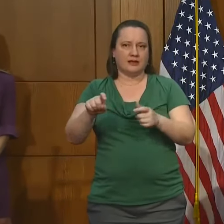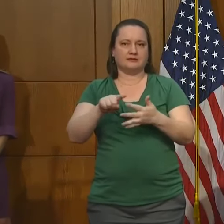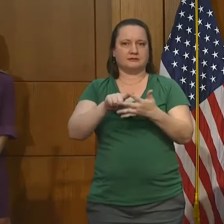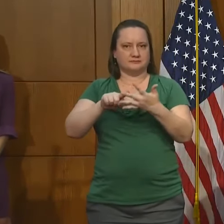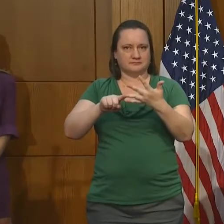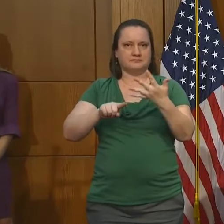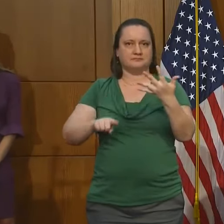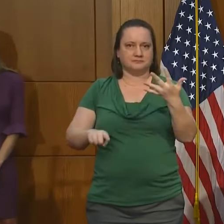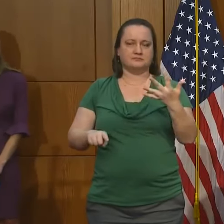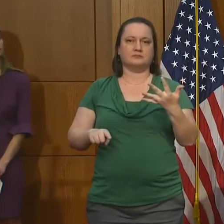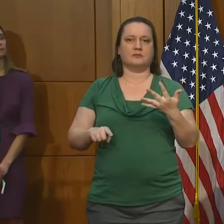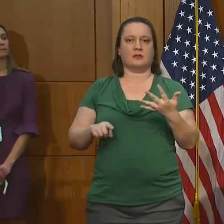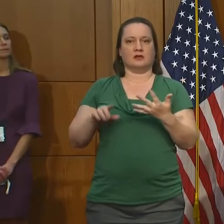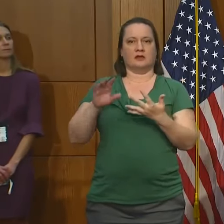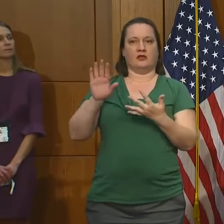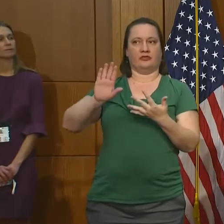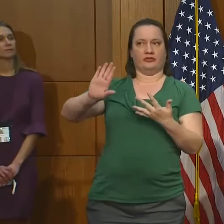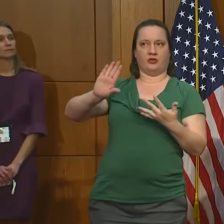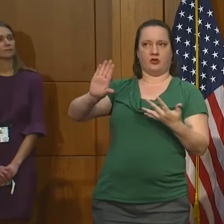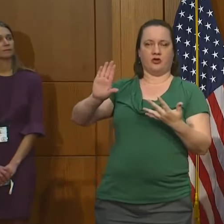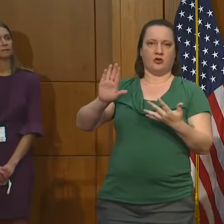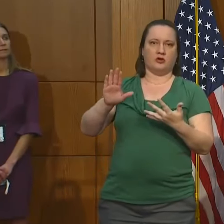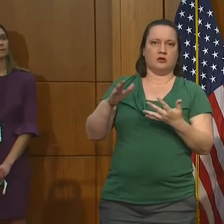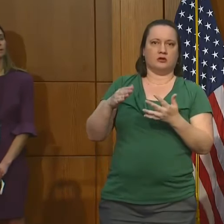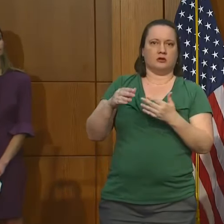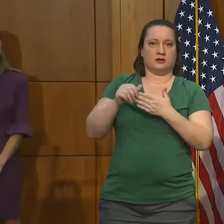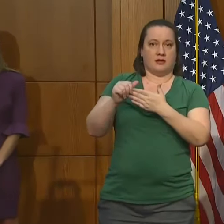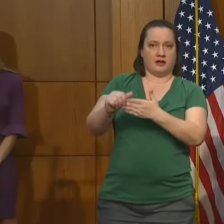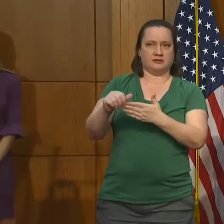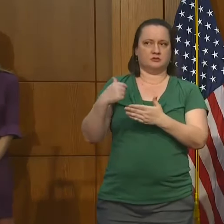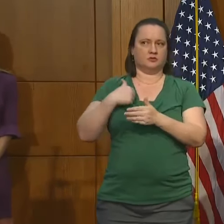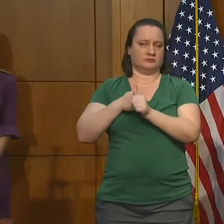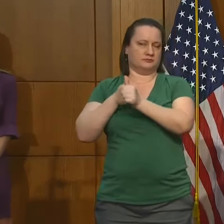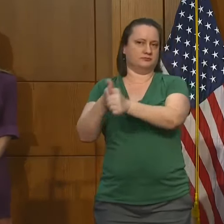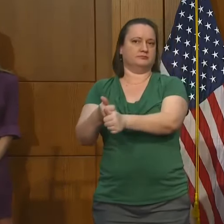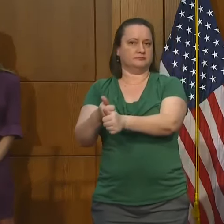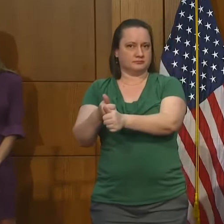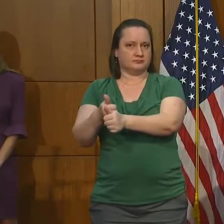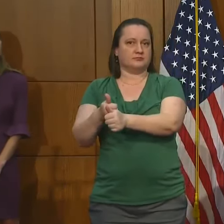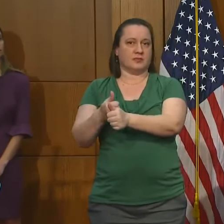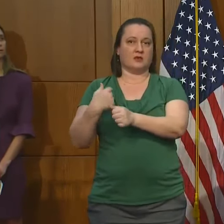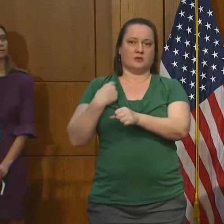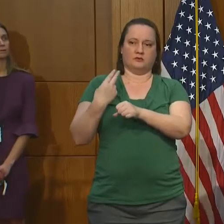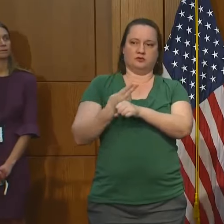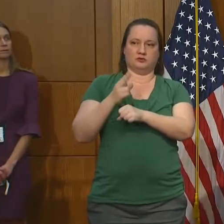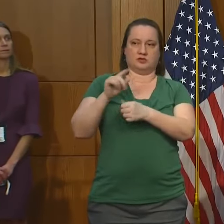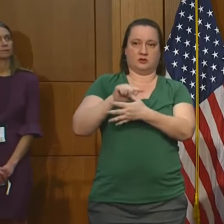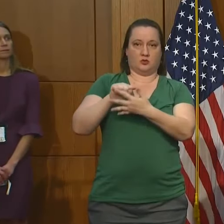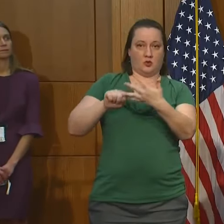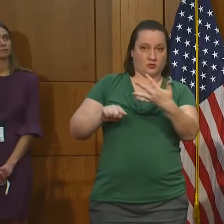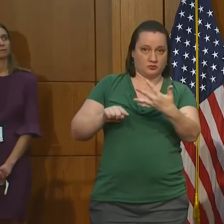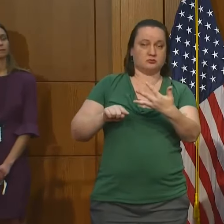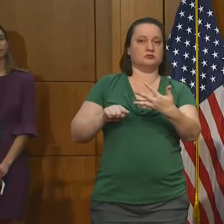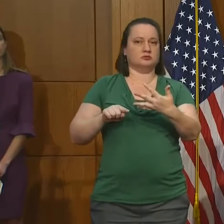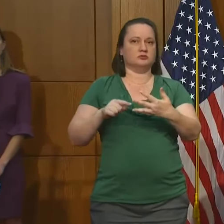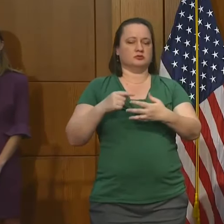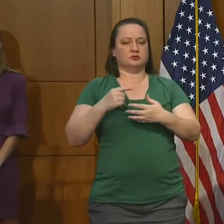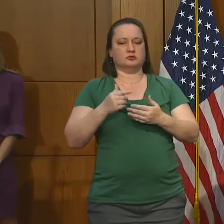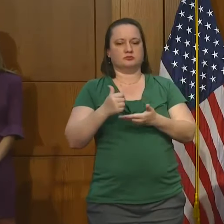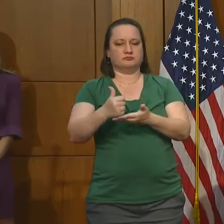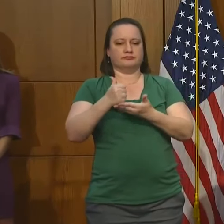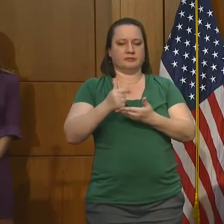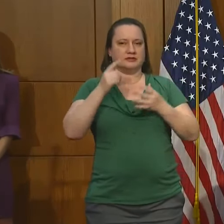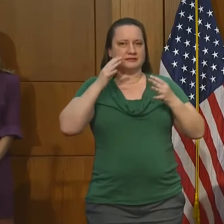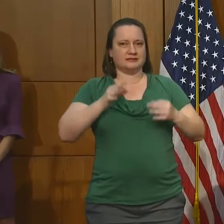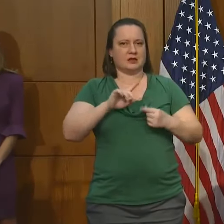things that they have outlined, and that's what we have been following, and that's what we have been using to make our decision when we can move to phase